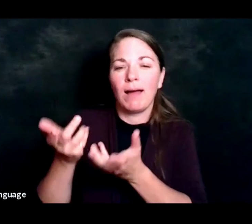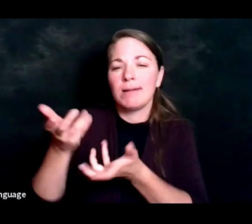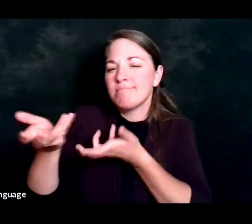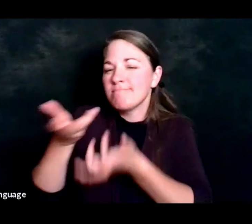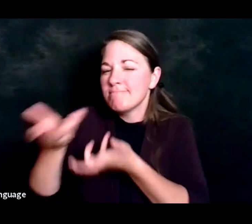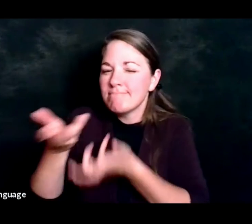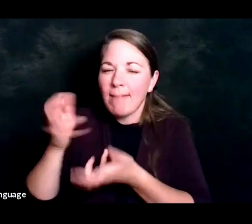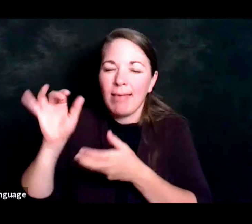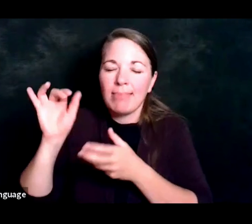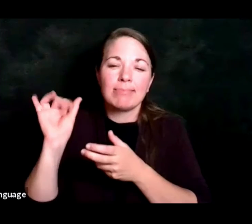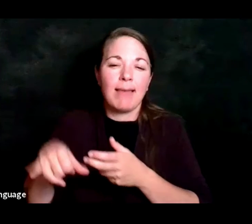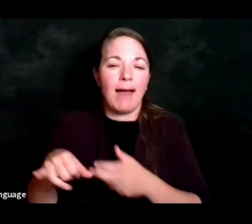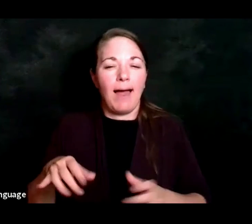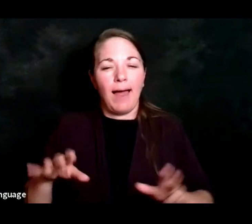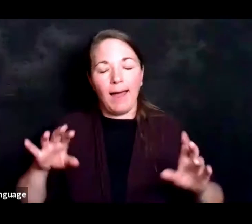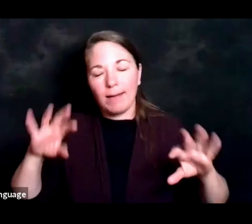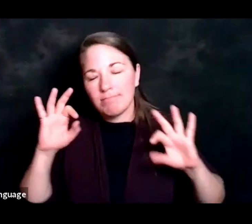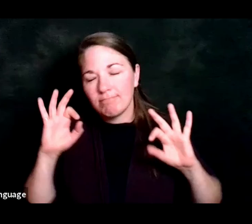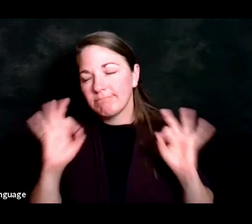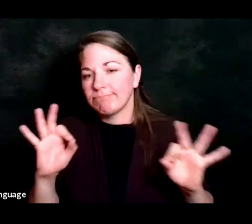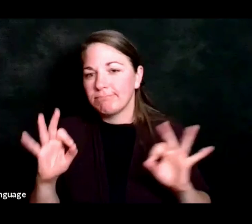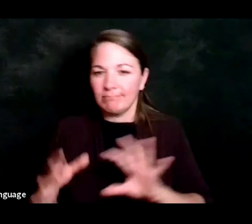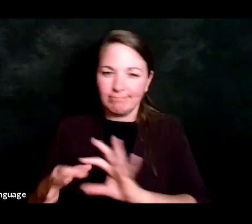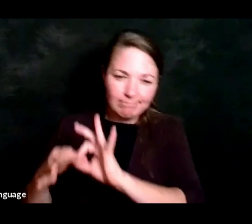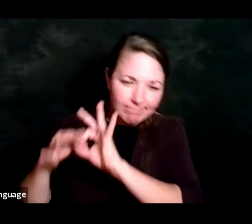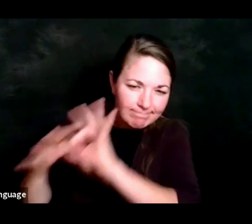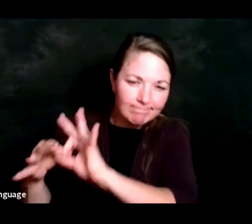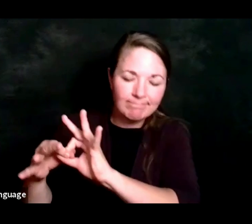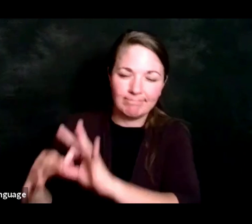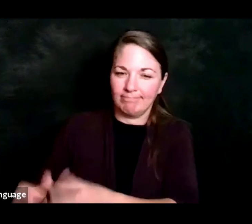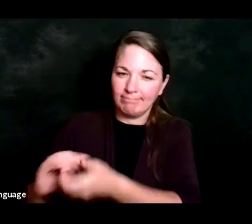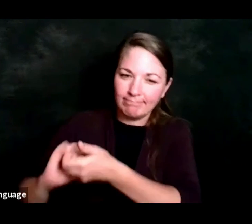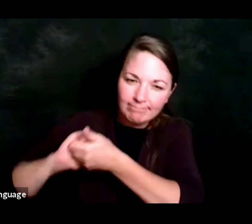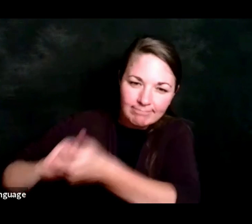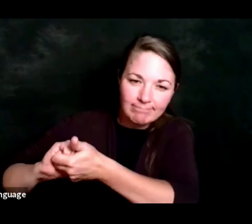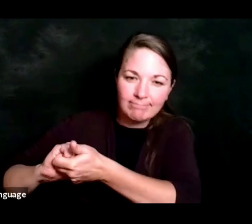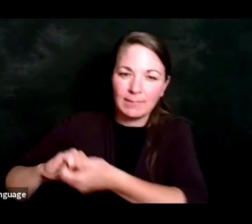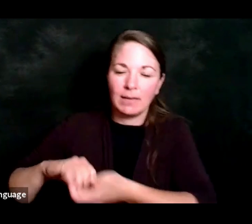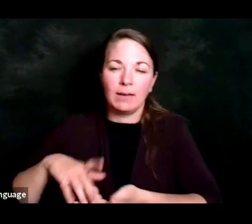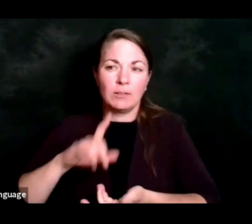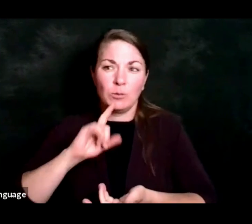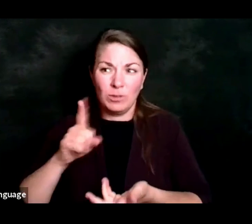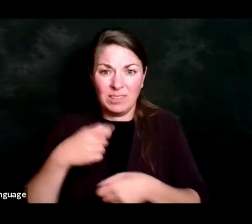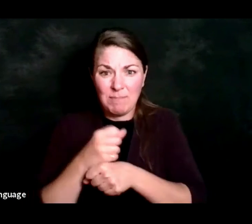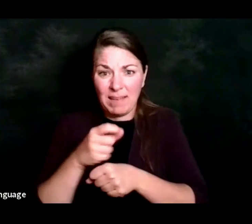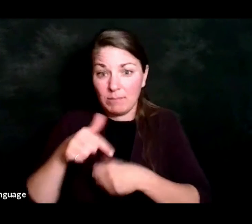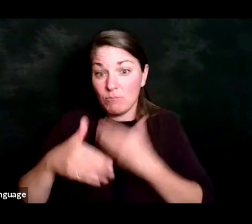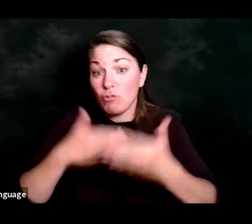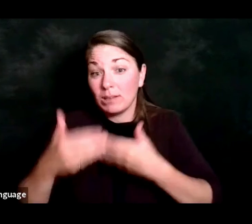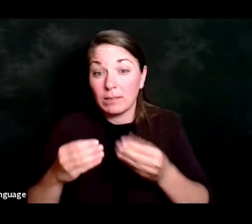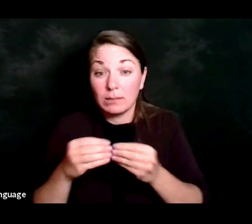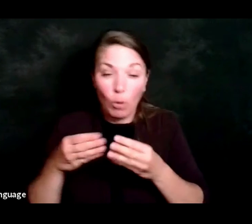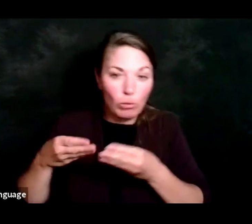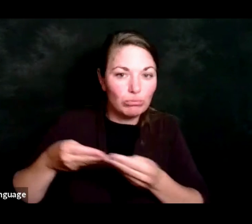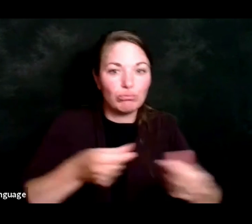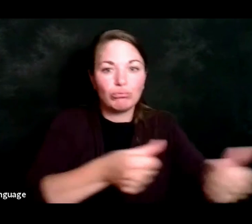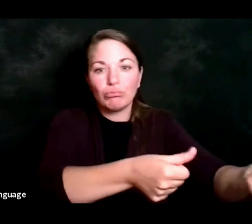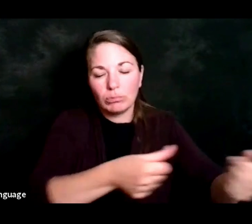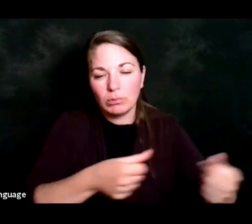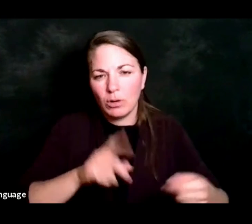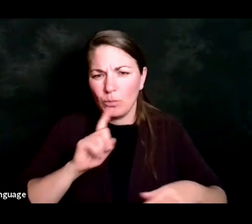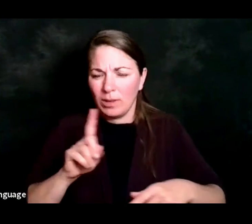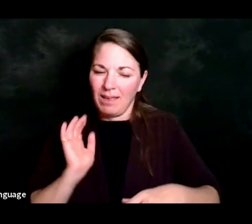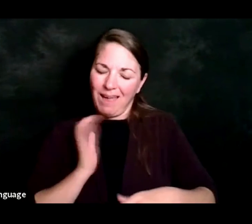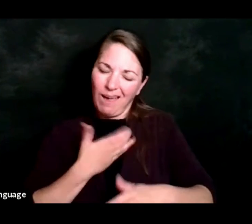that is going to make this whole process so much easier, and just really create a good foundation for us